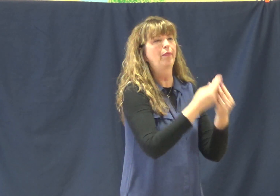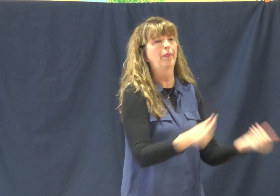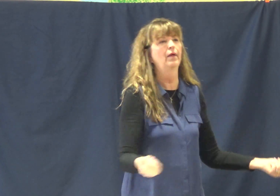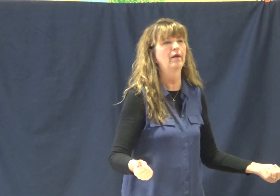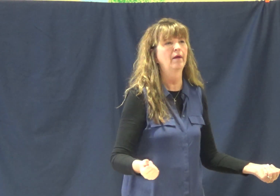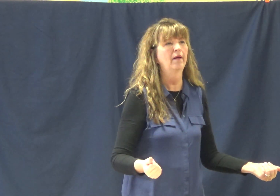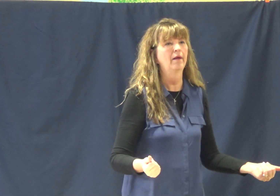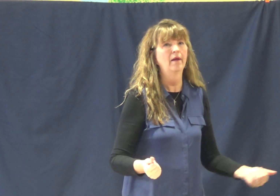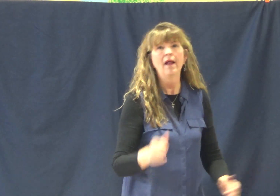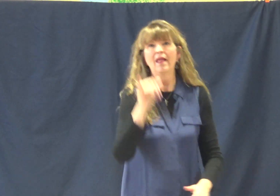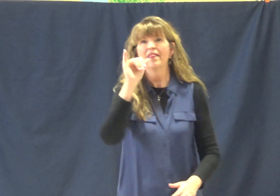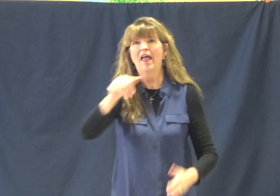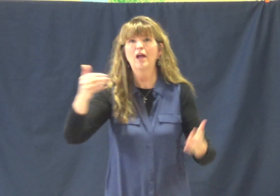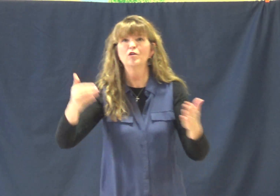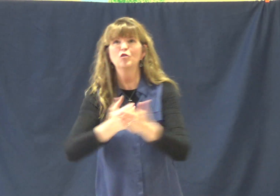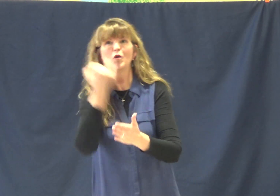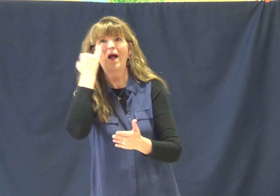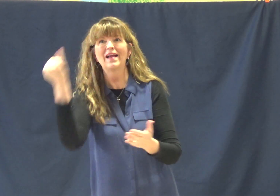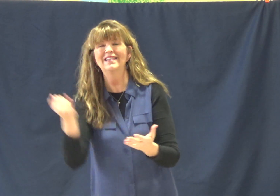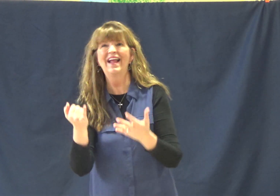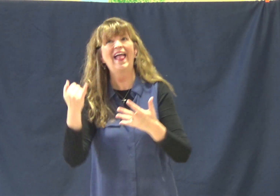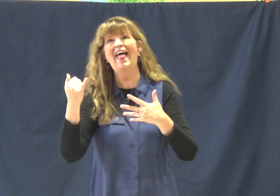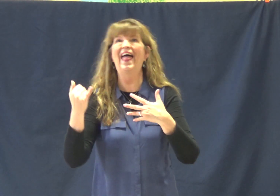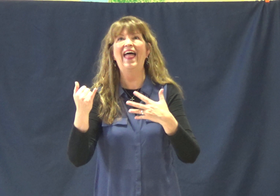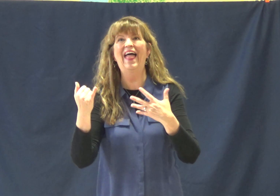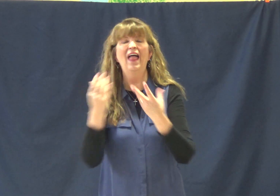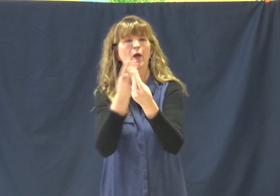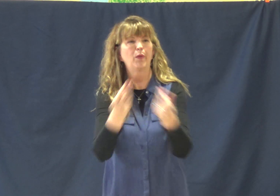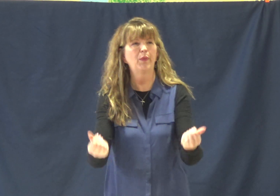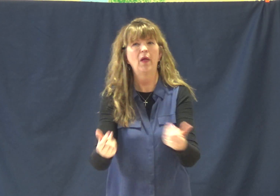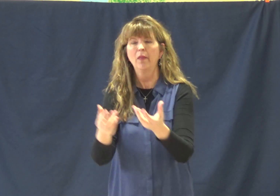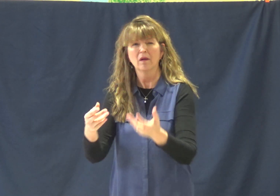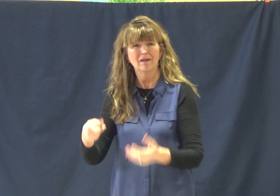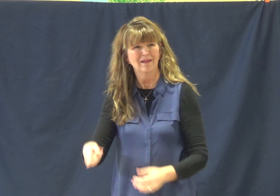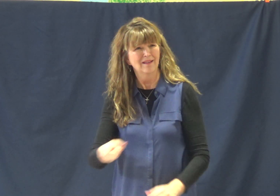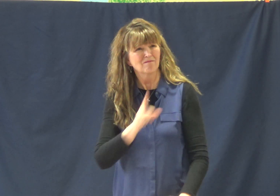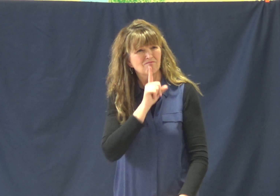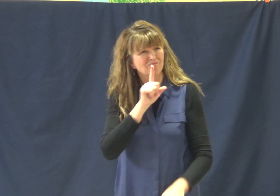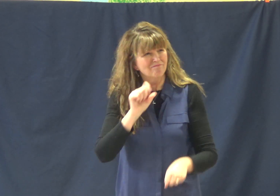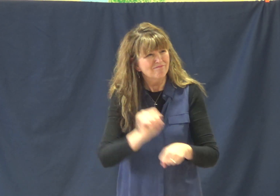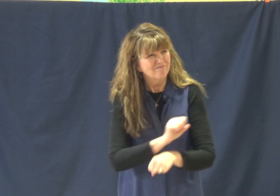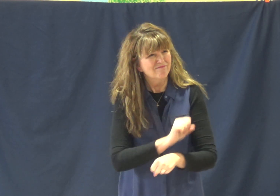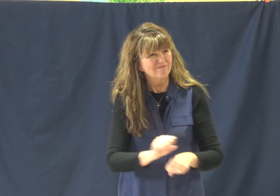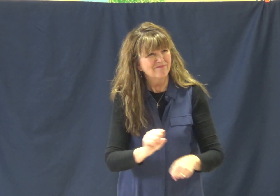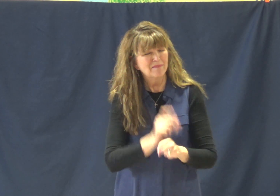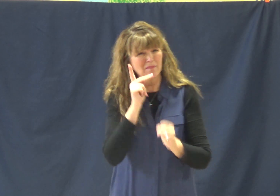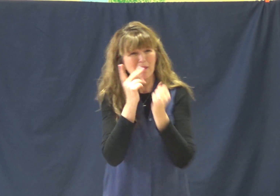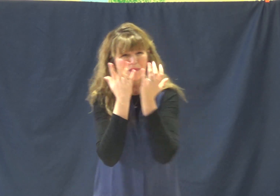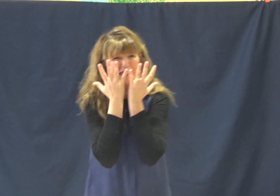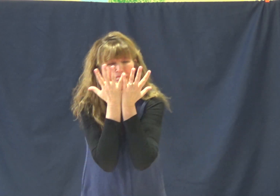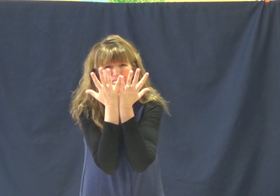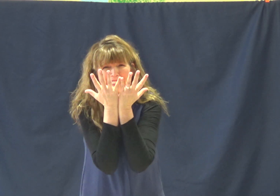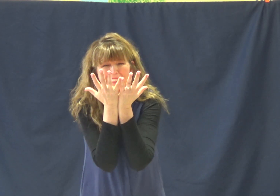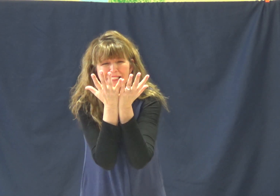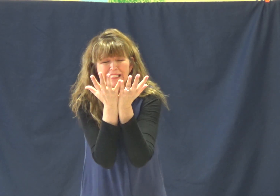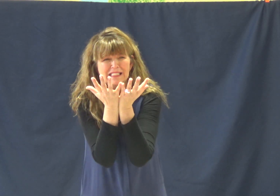do, and then the fad fades, or that new idea, and then it fades. The scriptures have